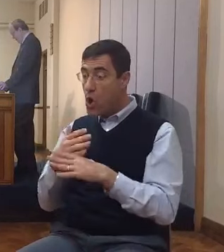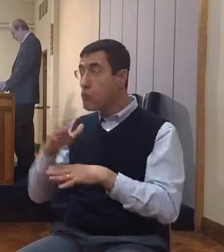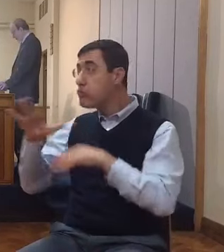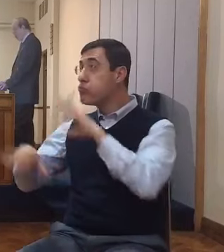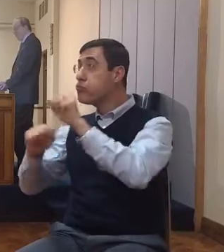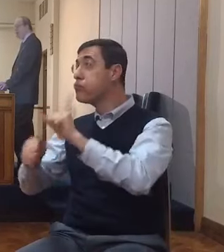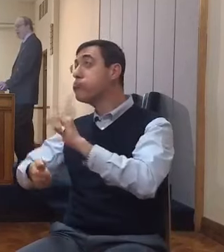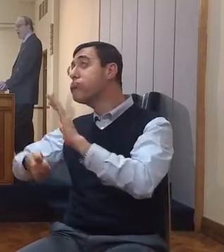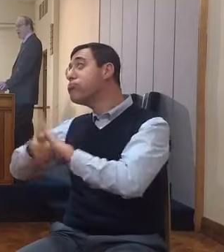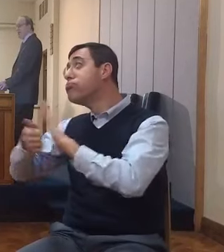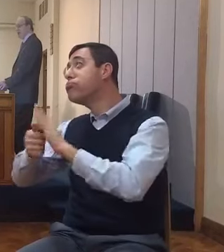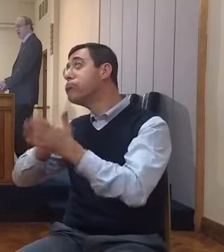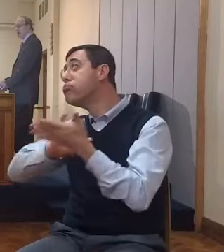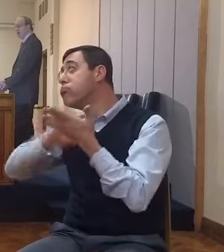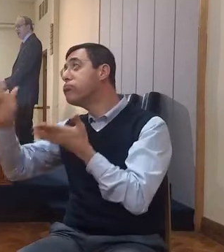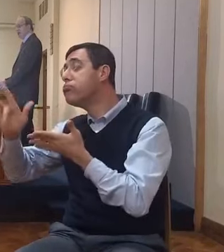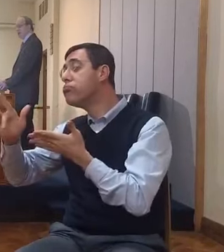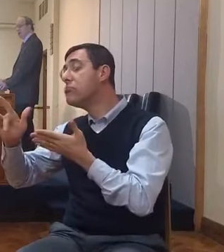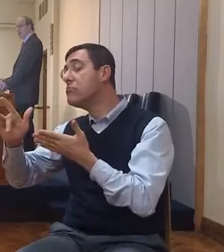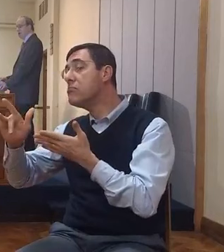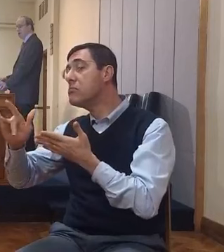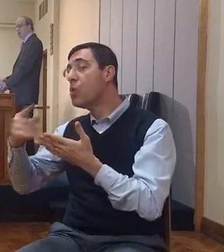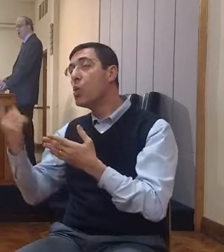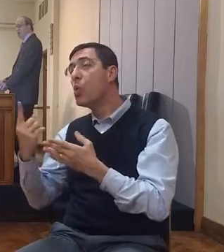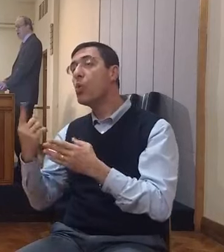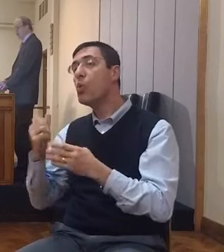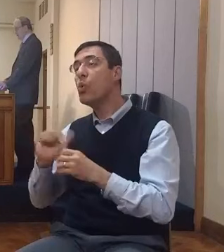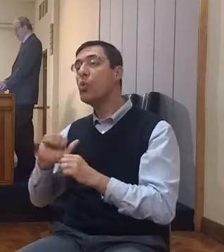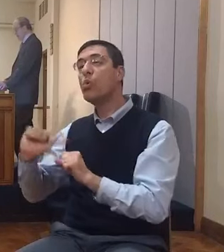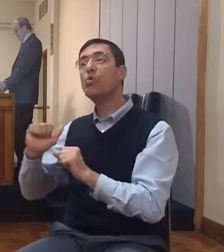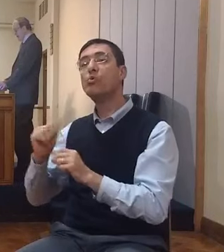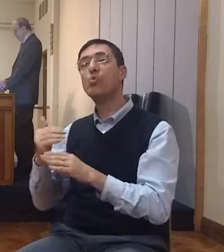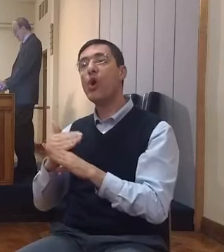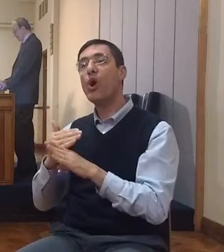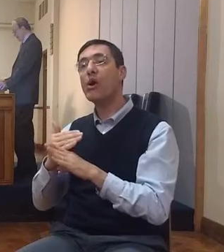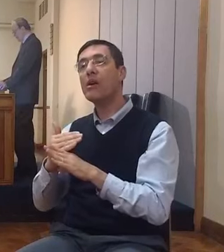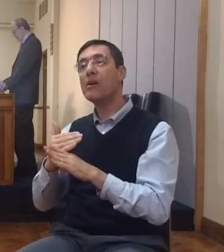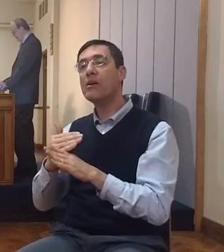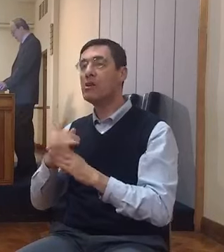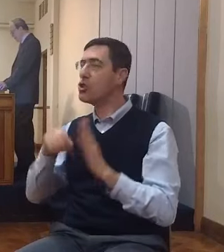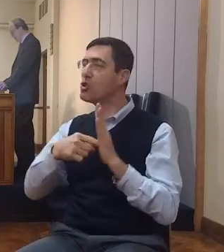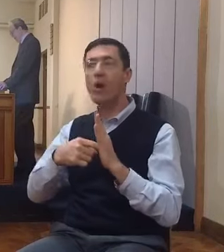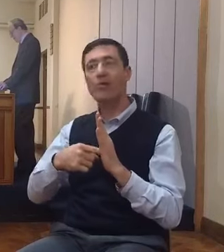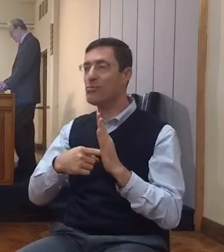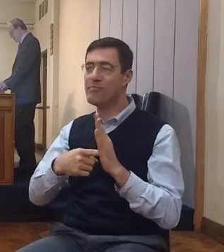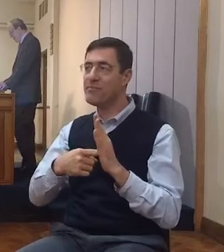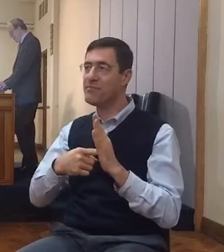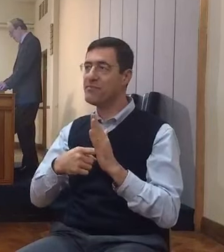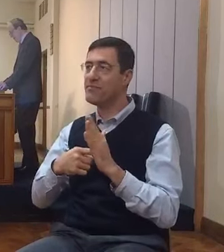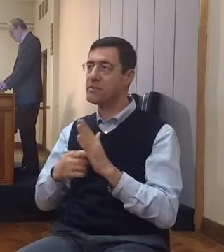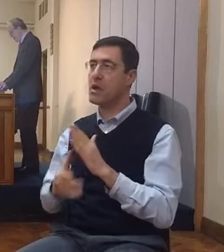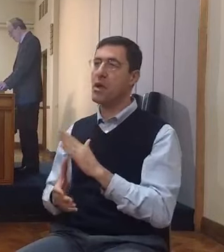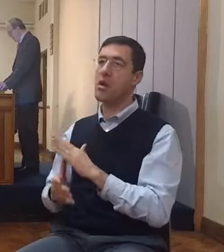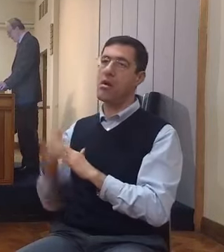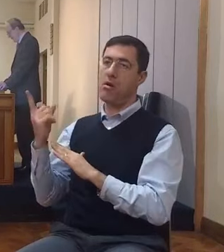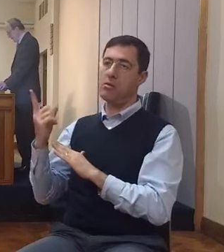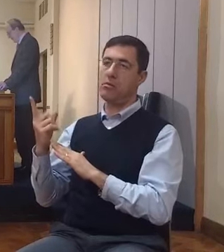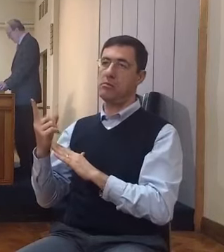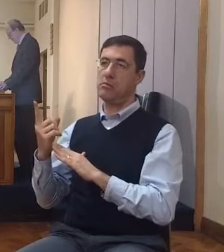doing. Glory must be the Lord's. Less hero worship,